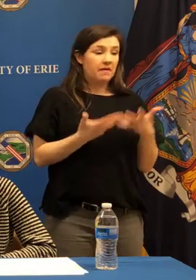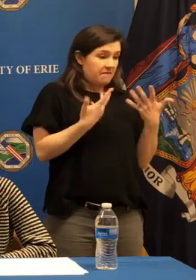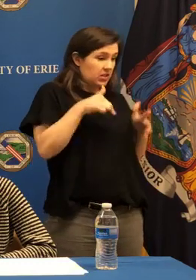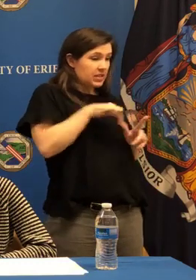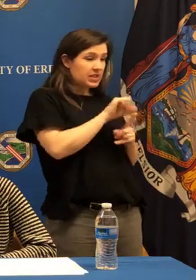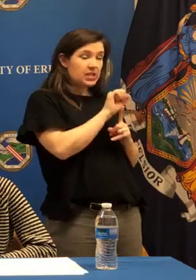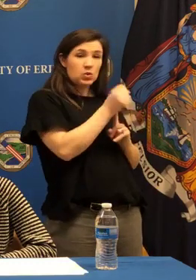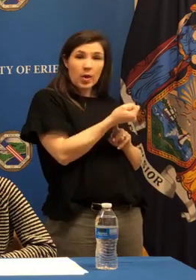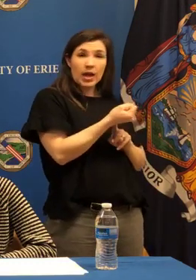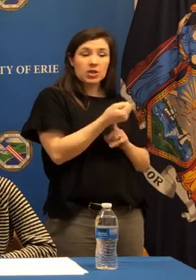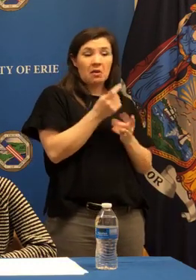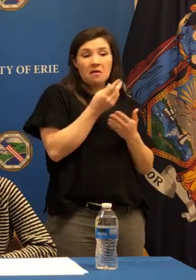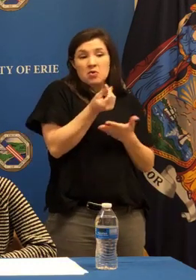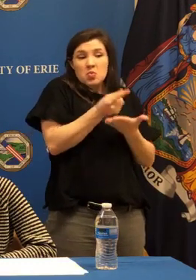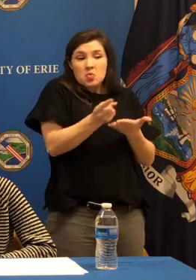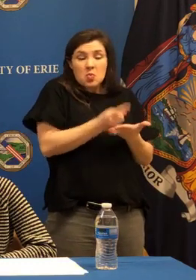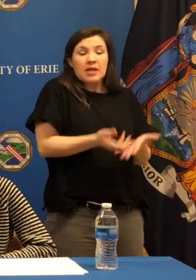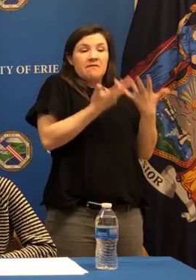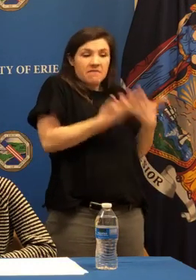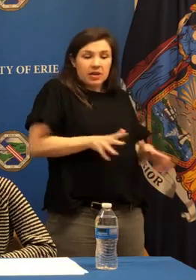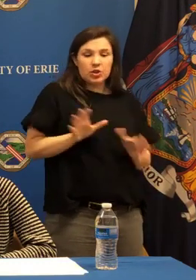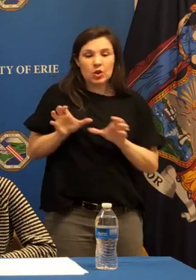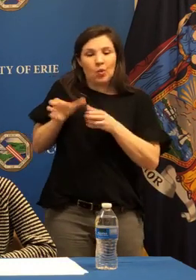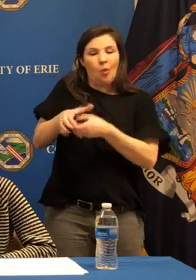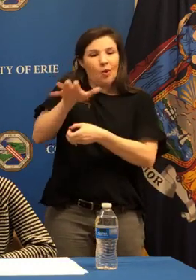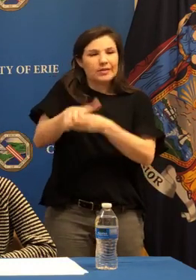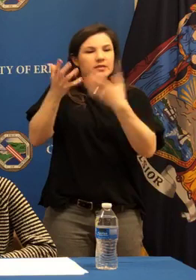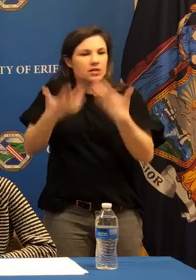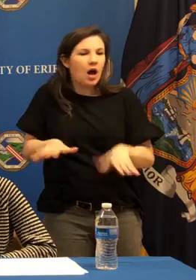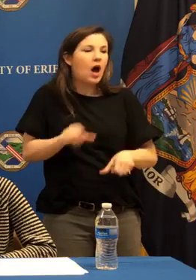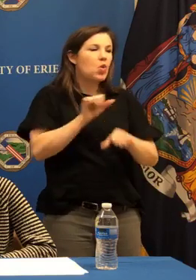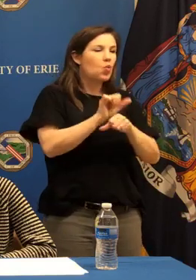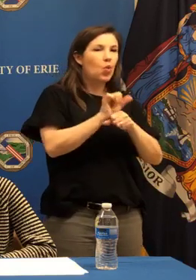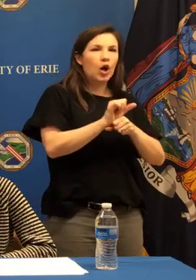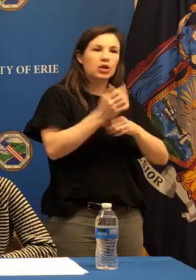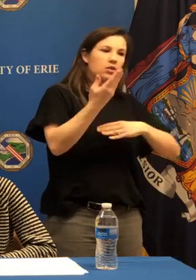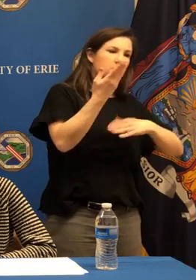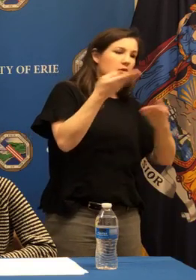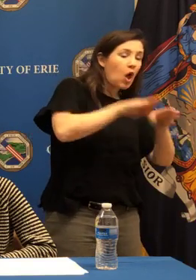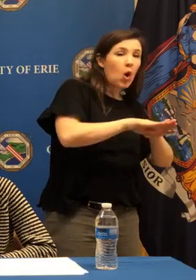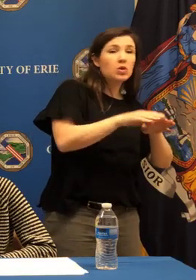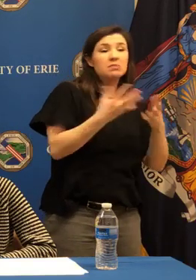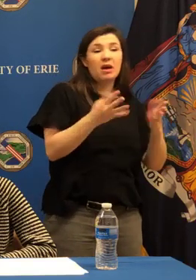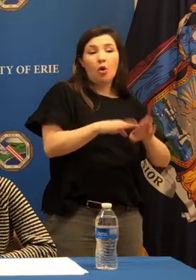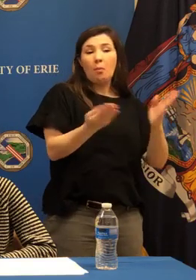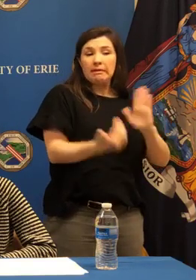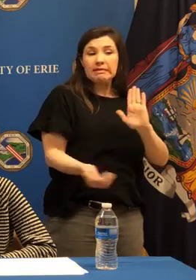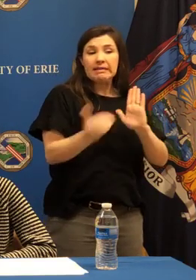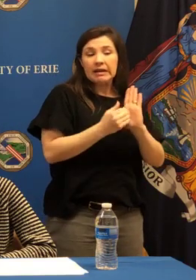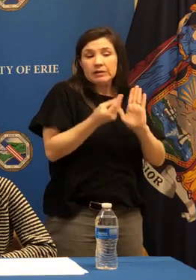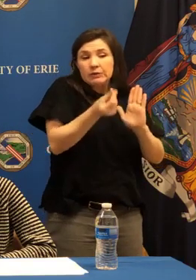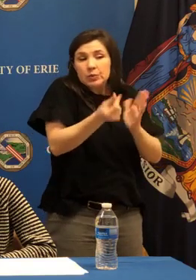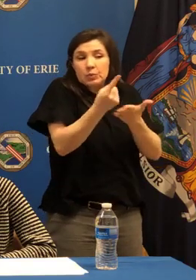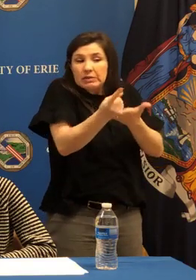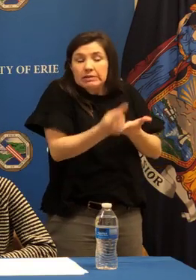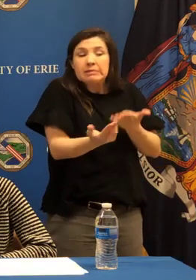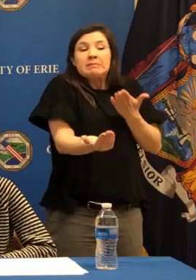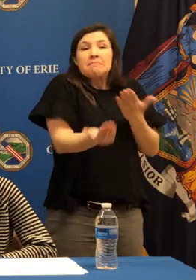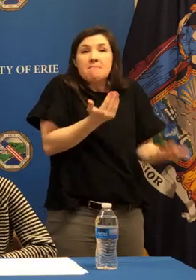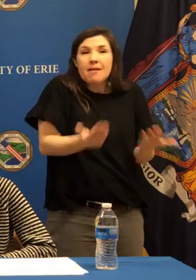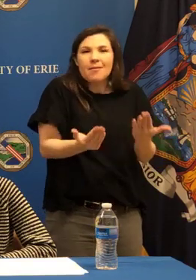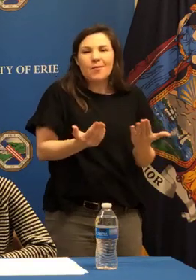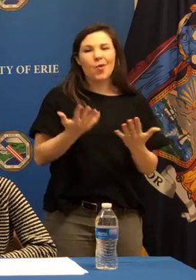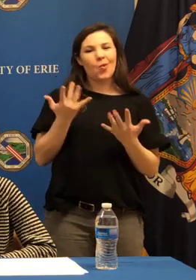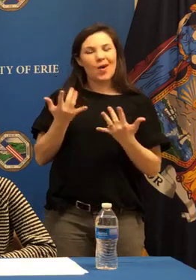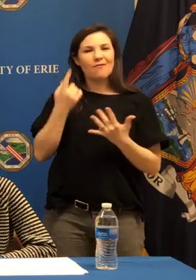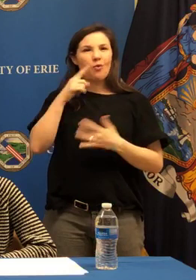in weeks with regards to the quarantines and the work environments being closed. But before we really feel comfortable that a vaccine's in place